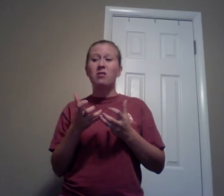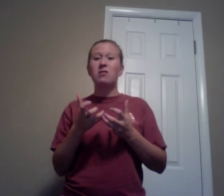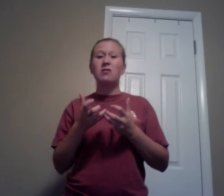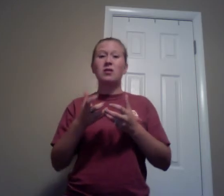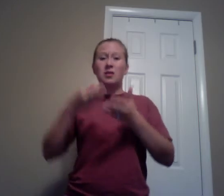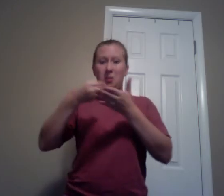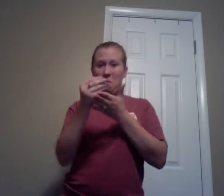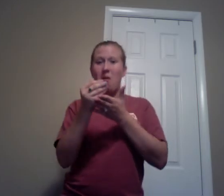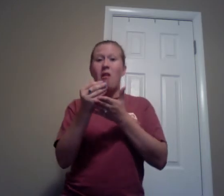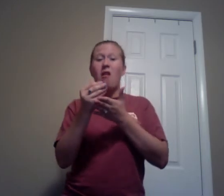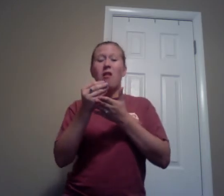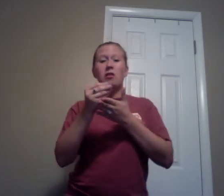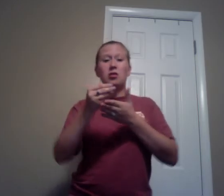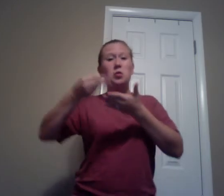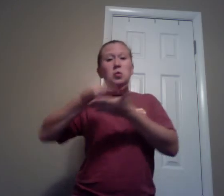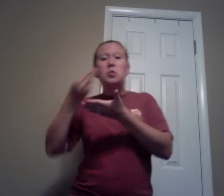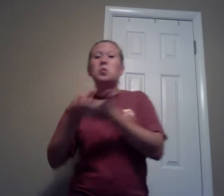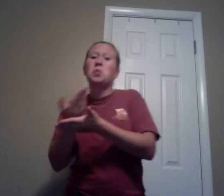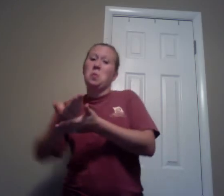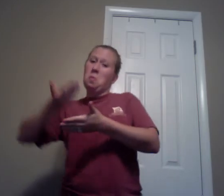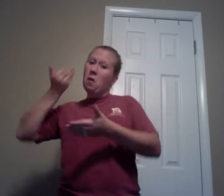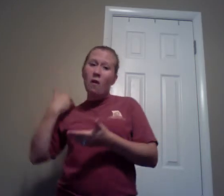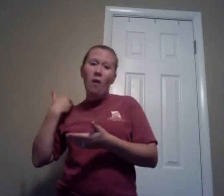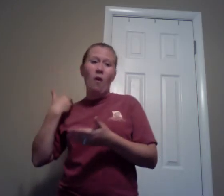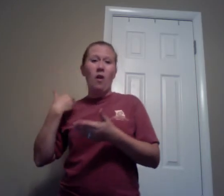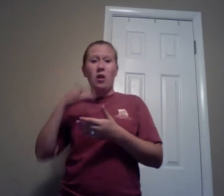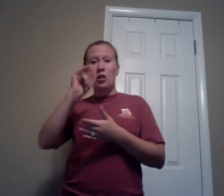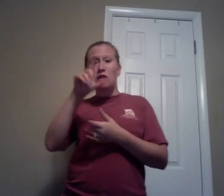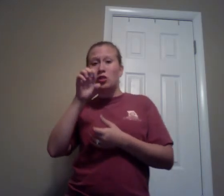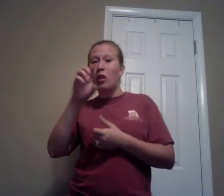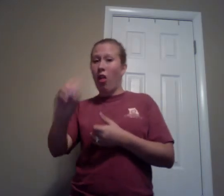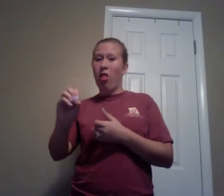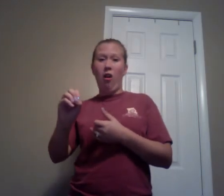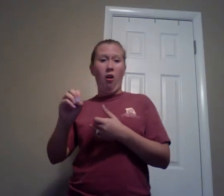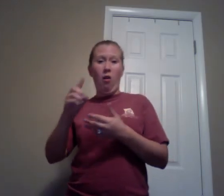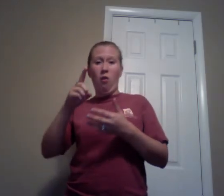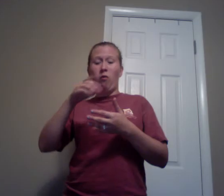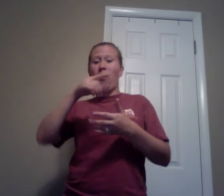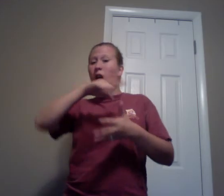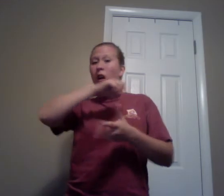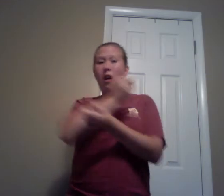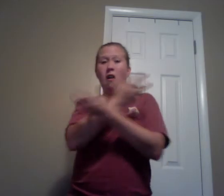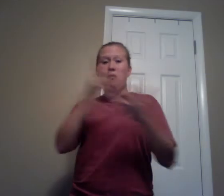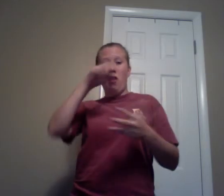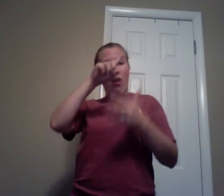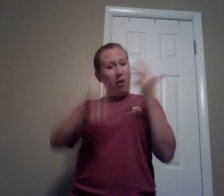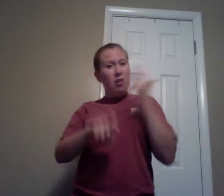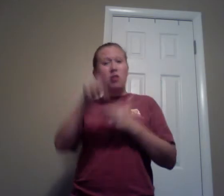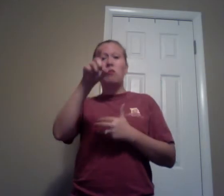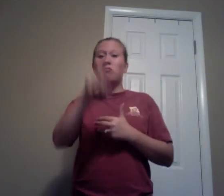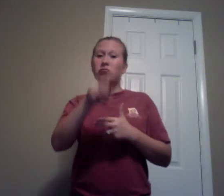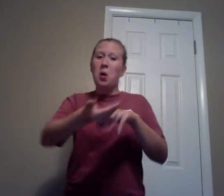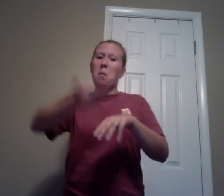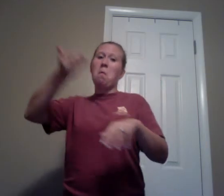can take those the day before the test and on the morning of the test, but it will be important to have nothing